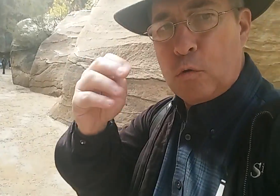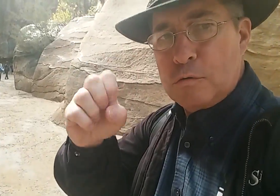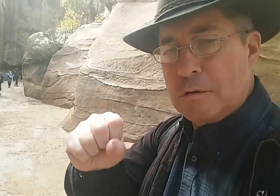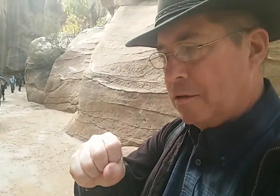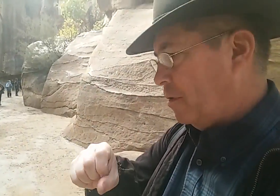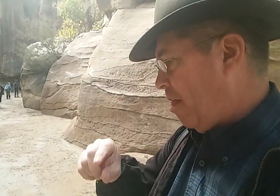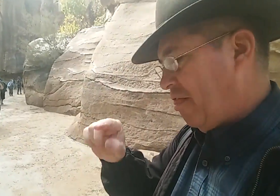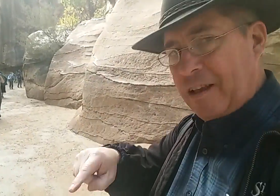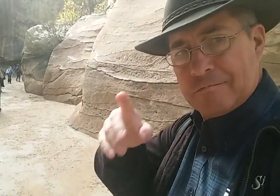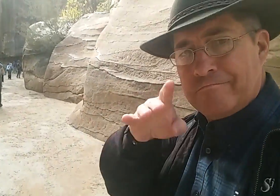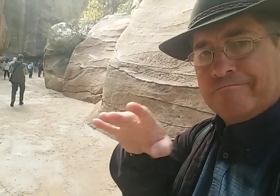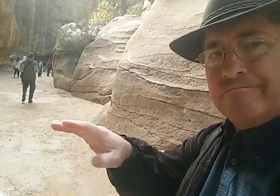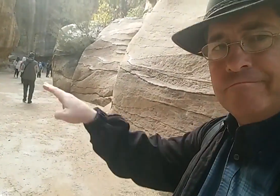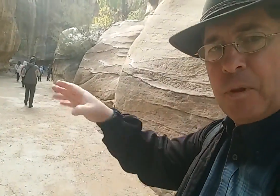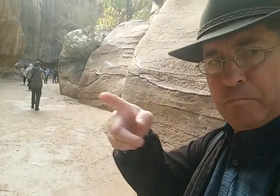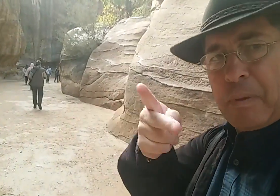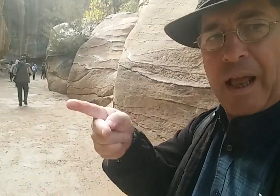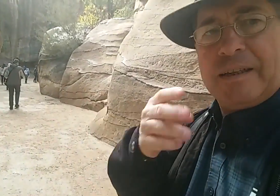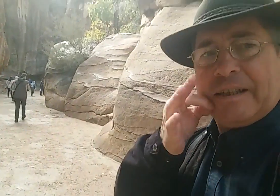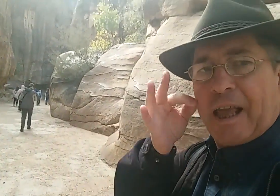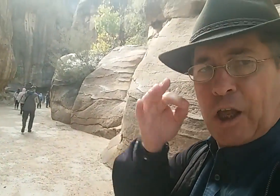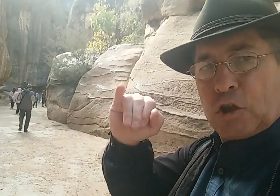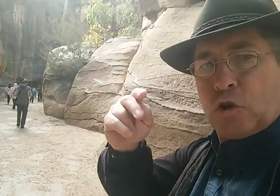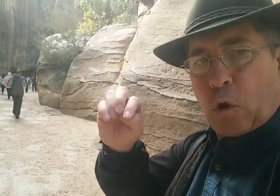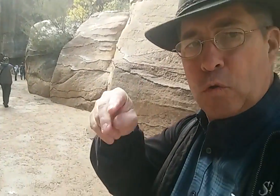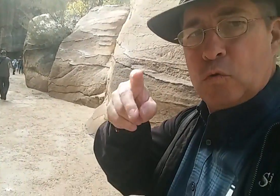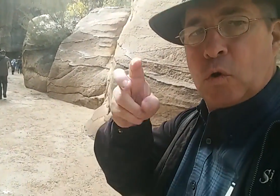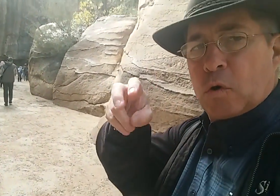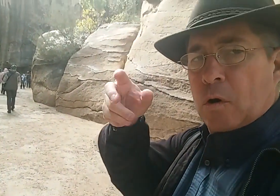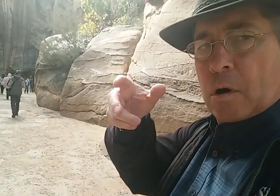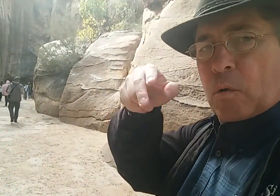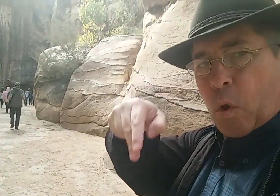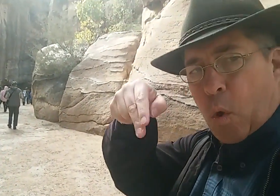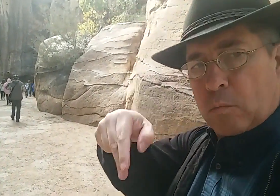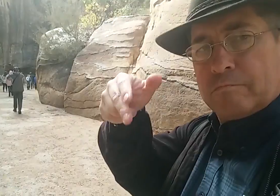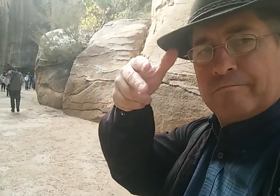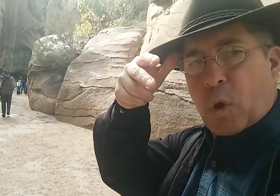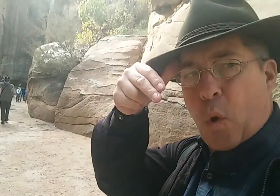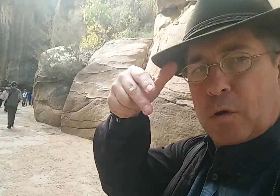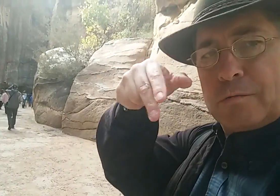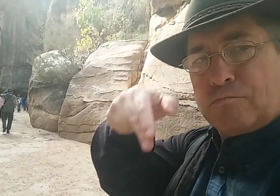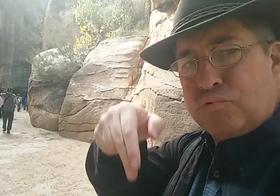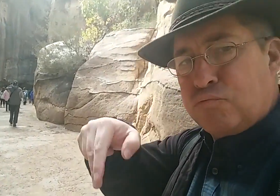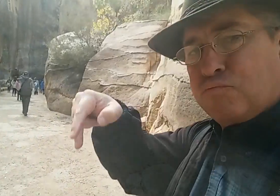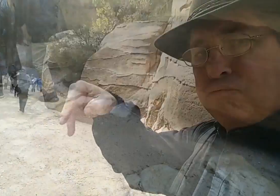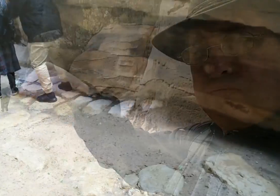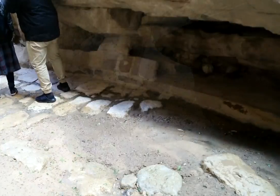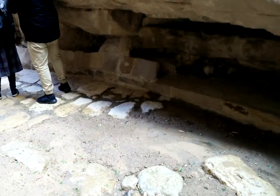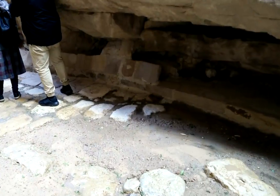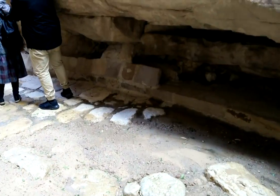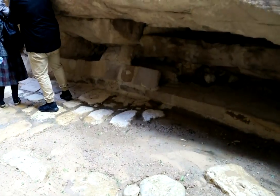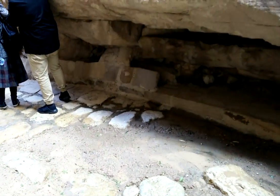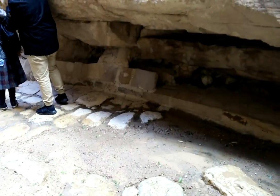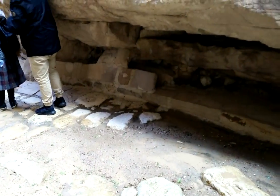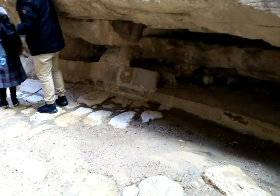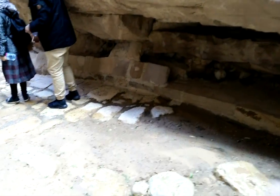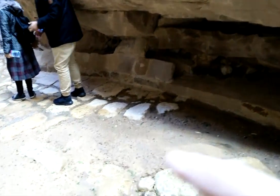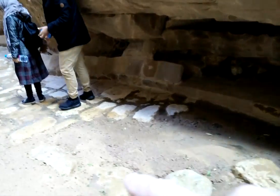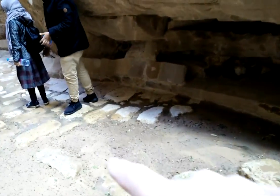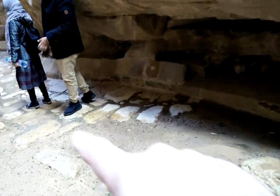You might have seen the movie Indiana Jones, or you've heard of something like that. Well, this is the area that those horses